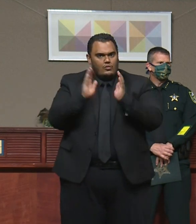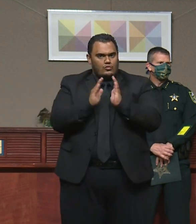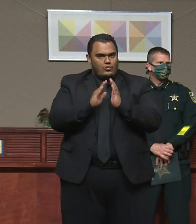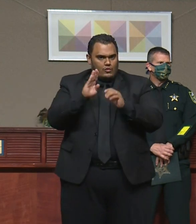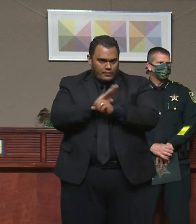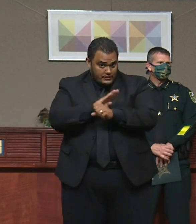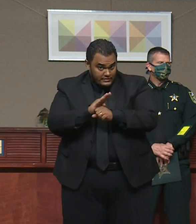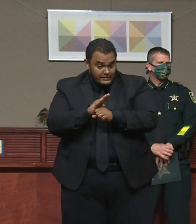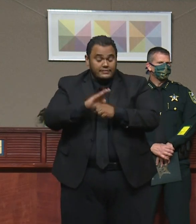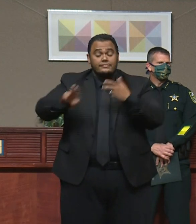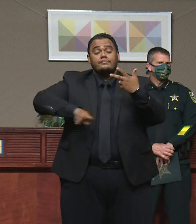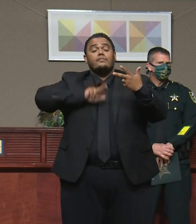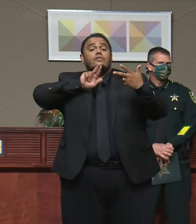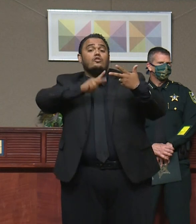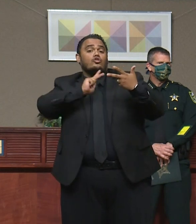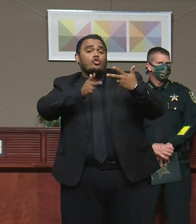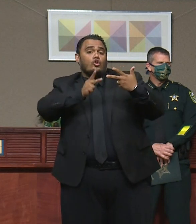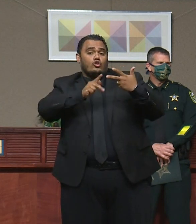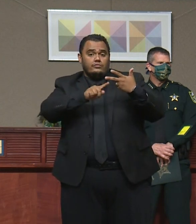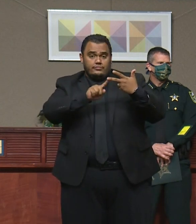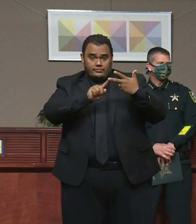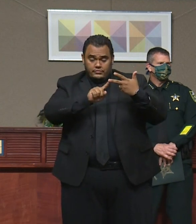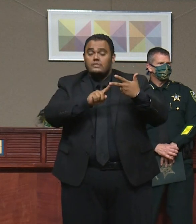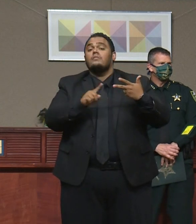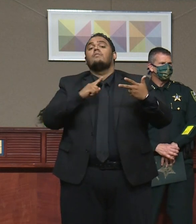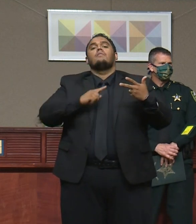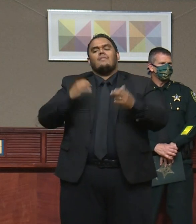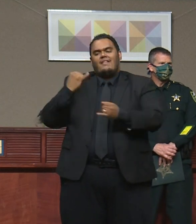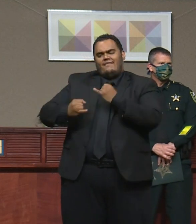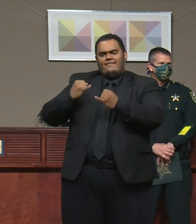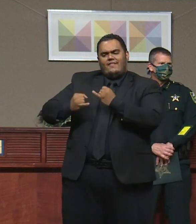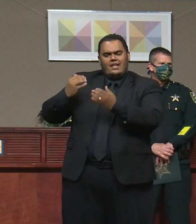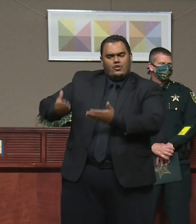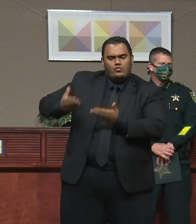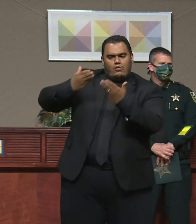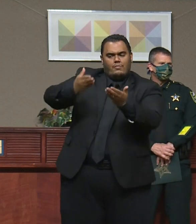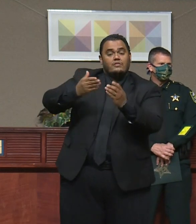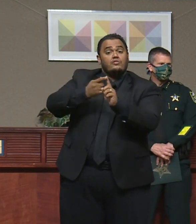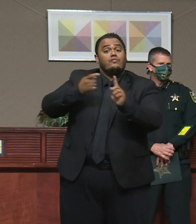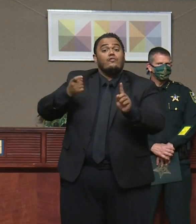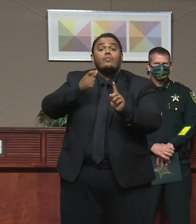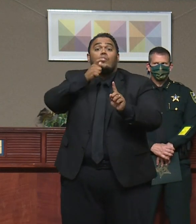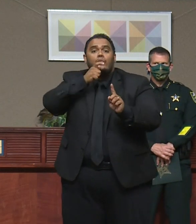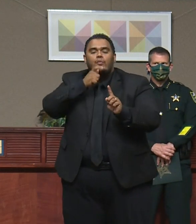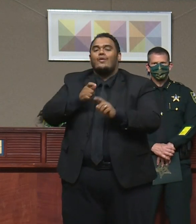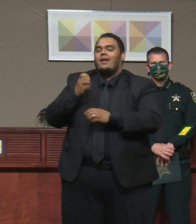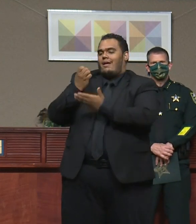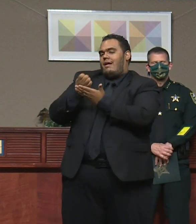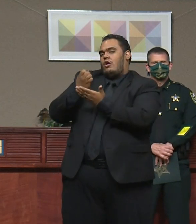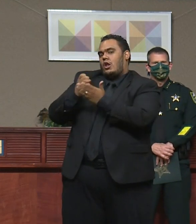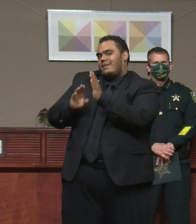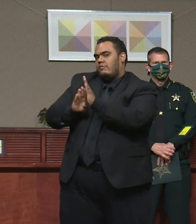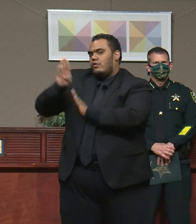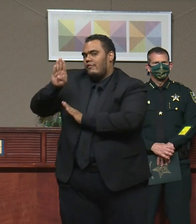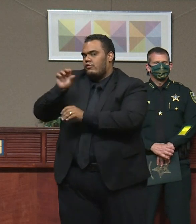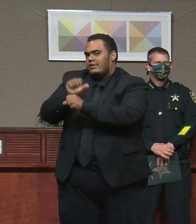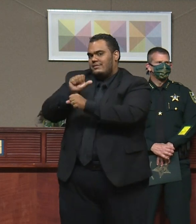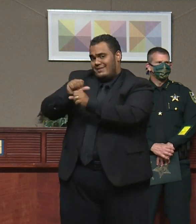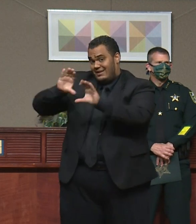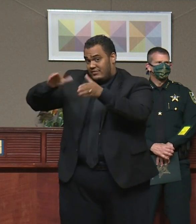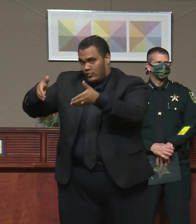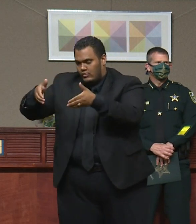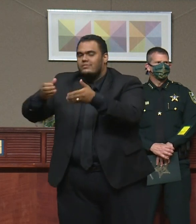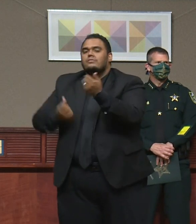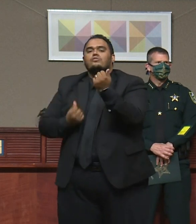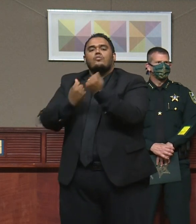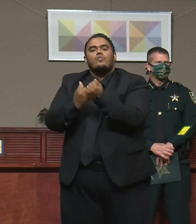And then the third goal this week is get final recommendations from the Economic Recovery Task Force to support the Phase 1